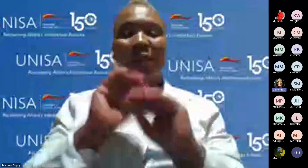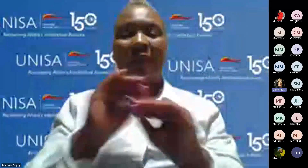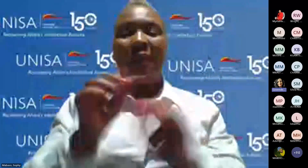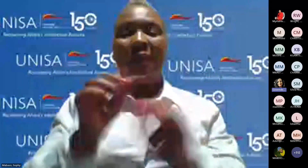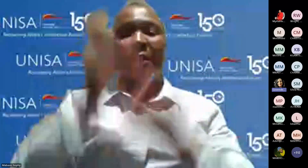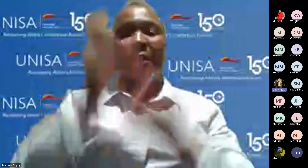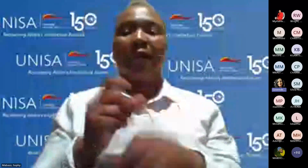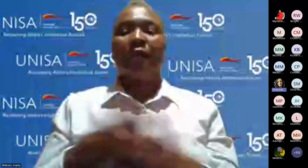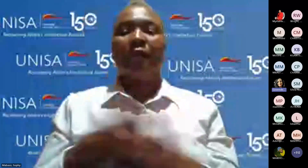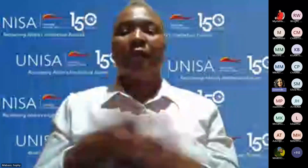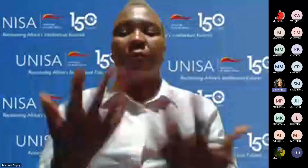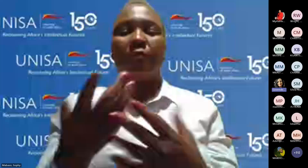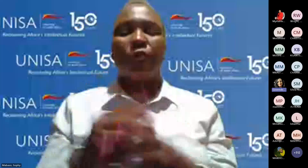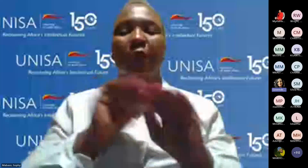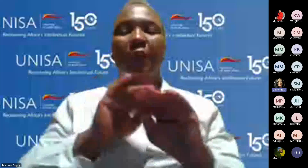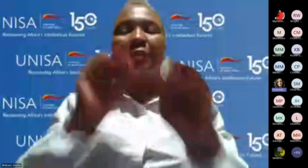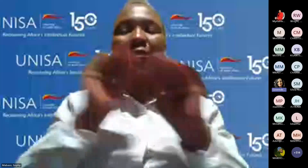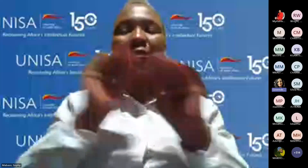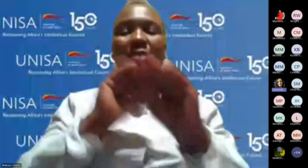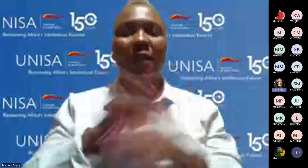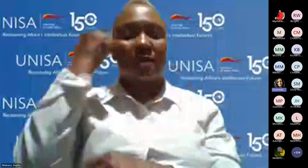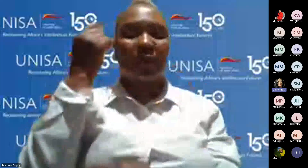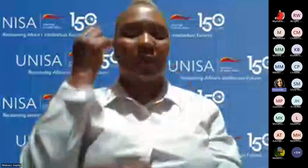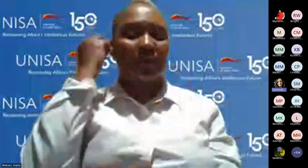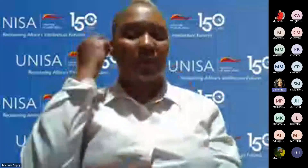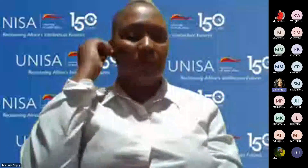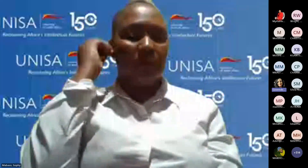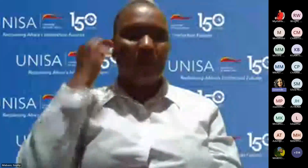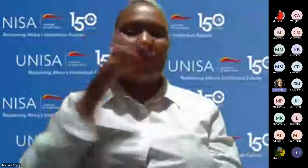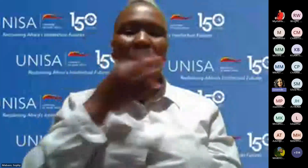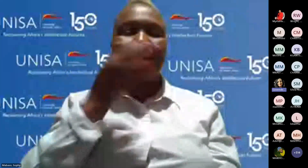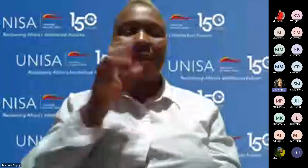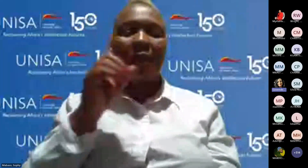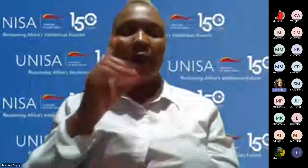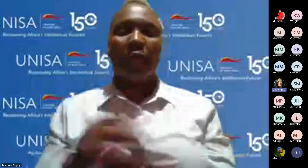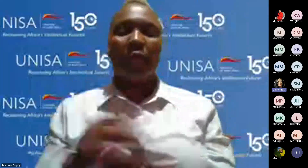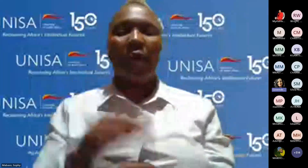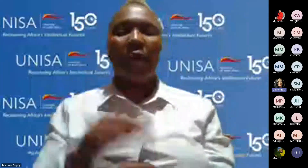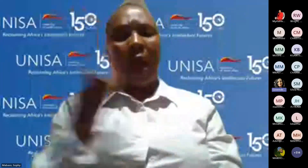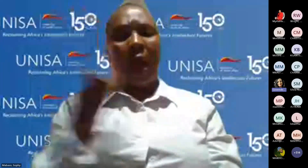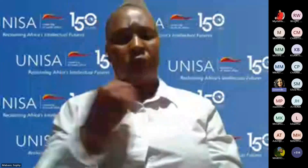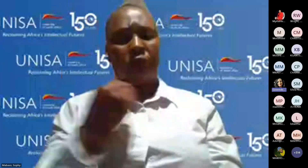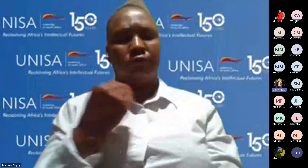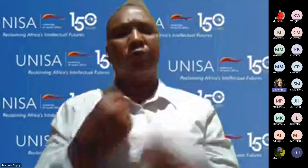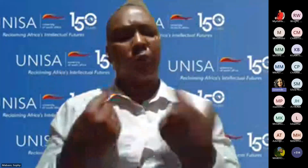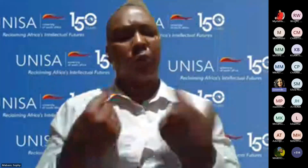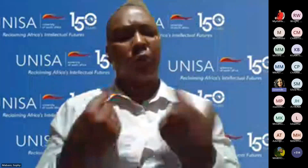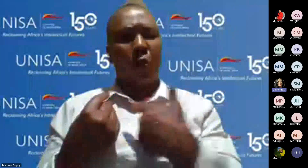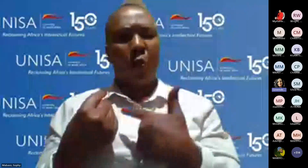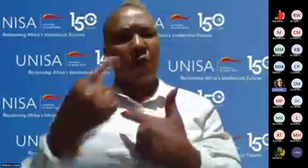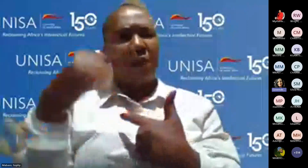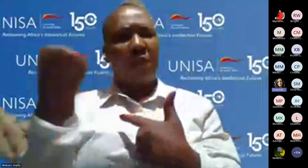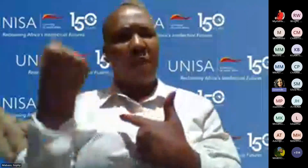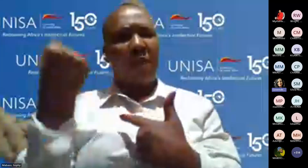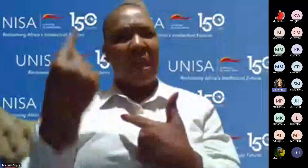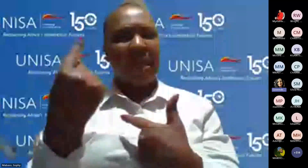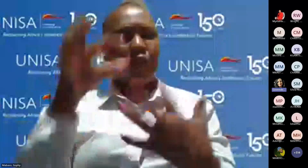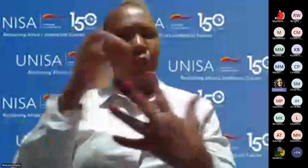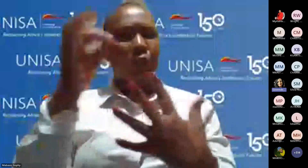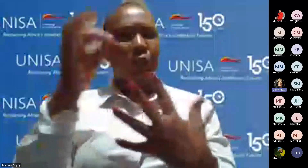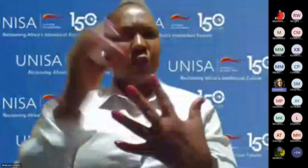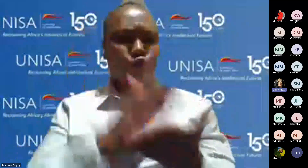making an educated guess with the two options, what we are saying here is ask yourself, is the first option true or false? And if it